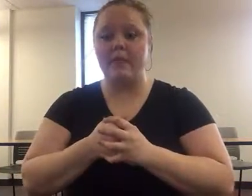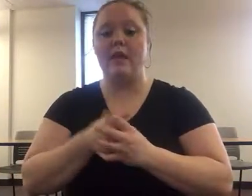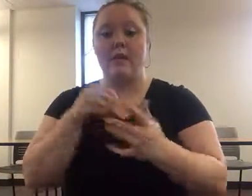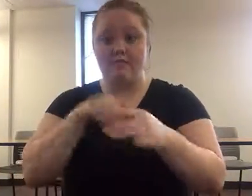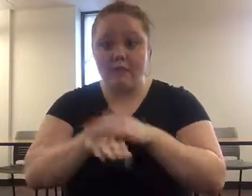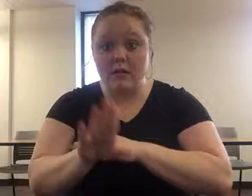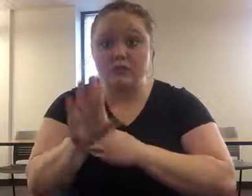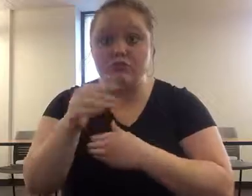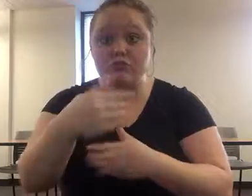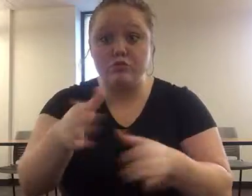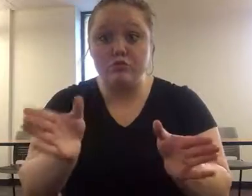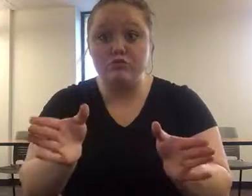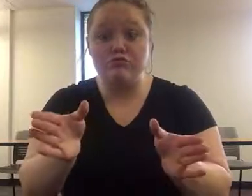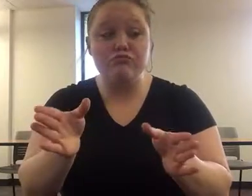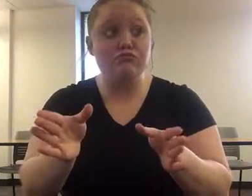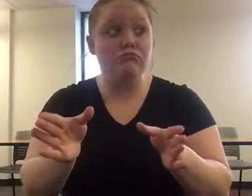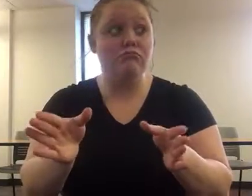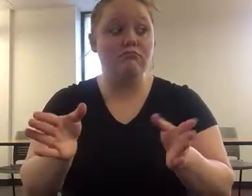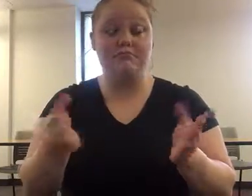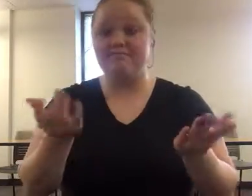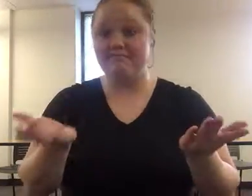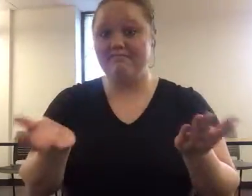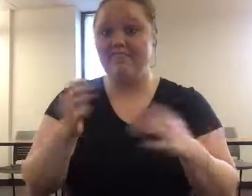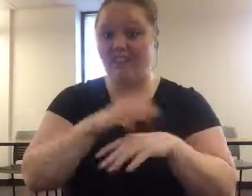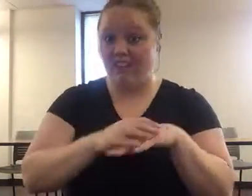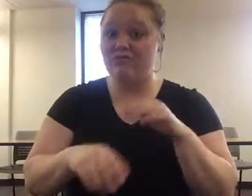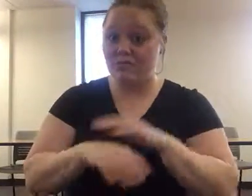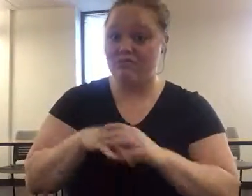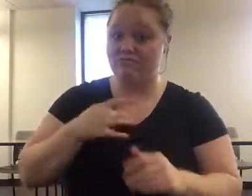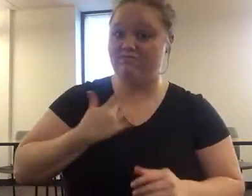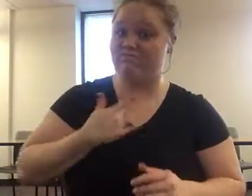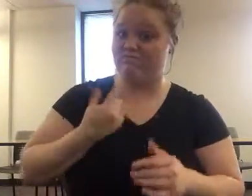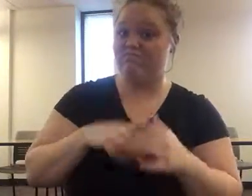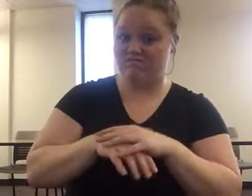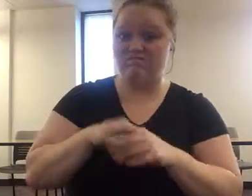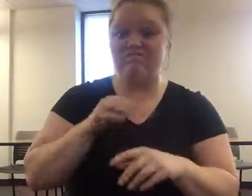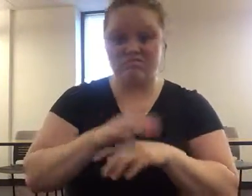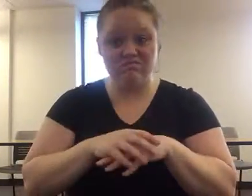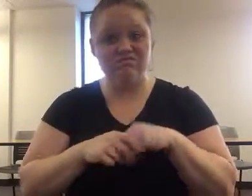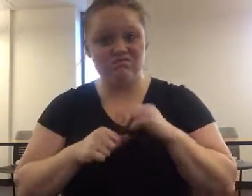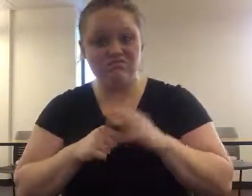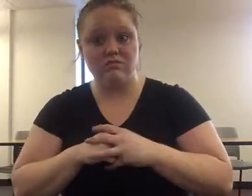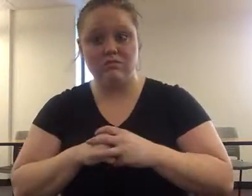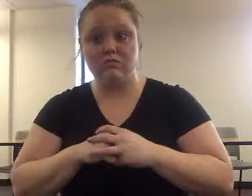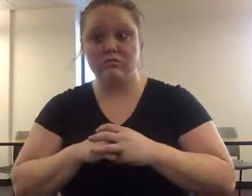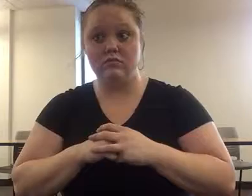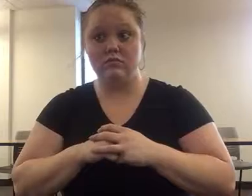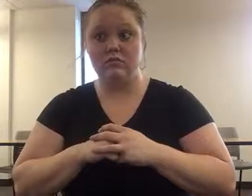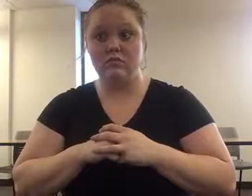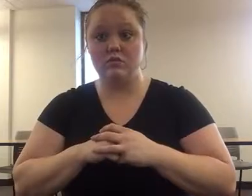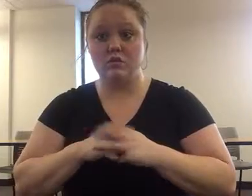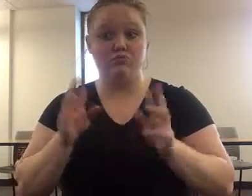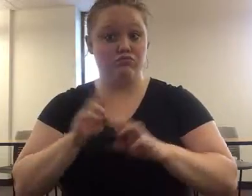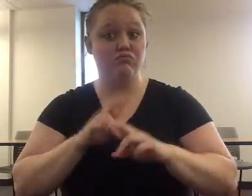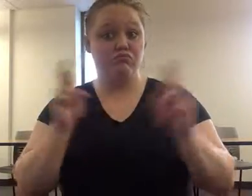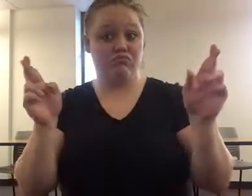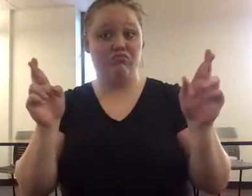Once they are in the operating room and we're ready to go with their cataract surgery, obviously they're laying down on a